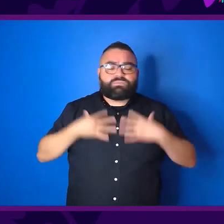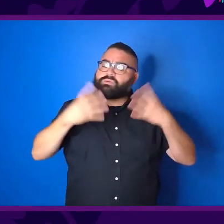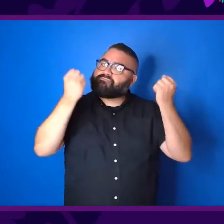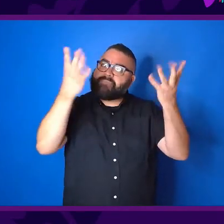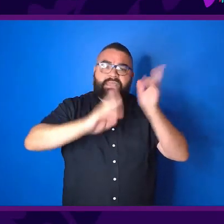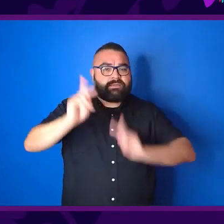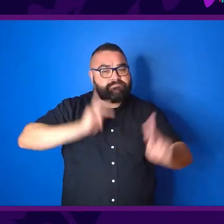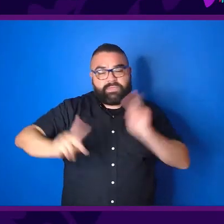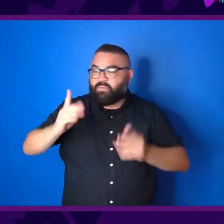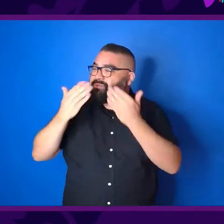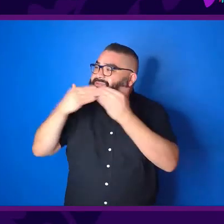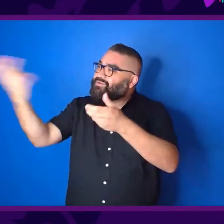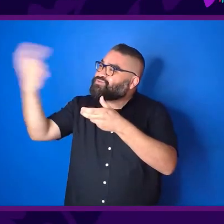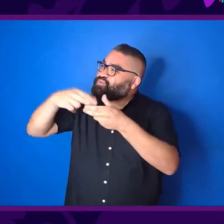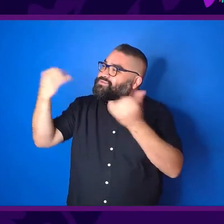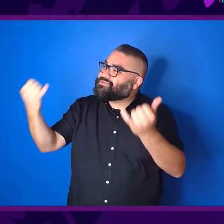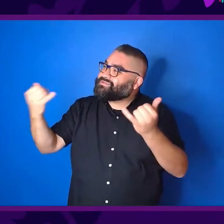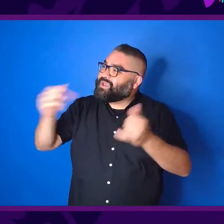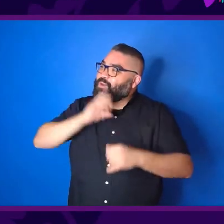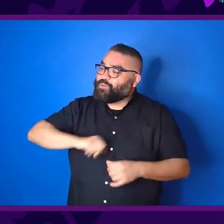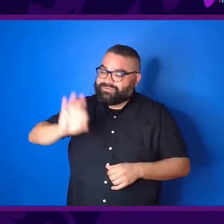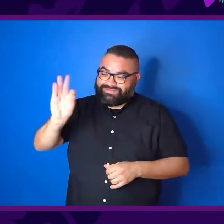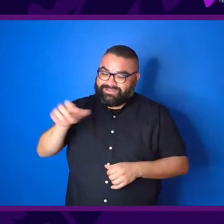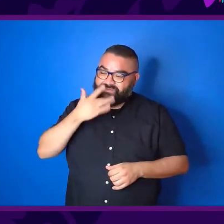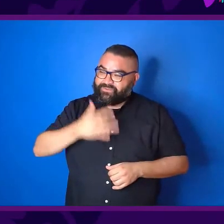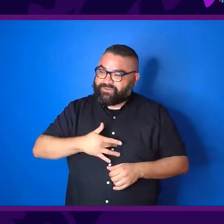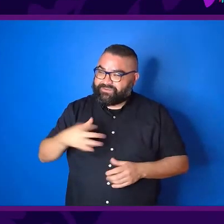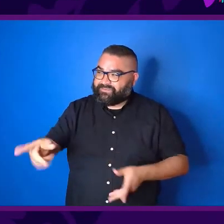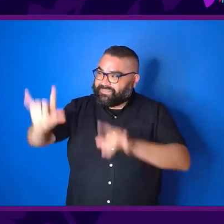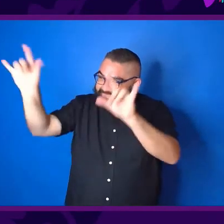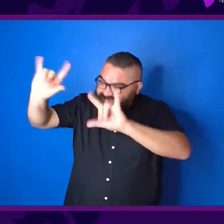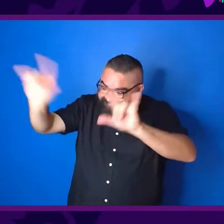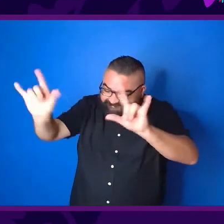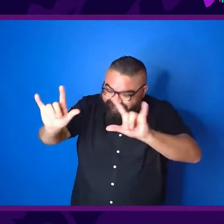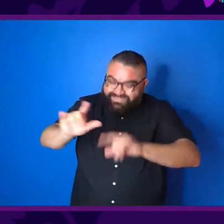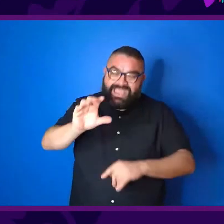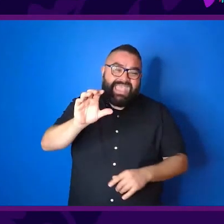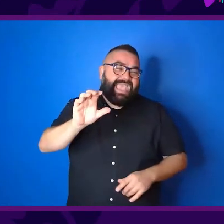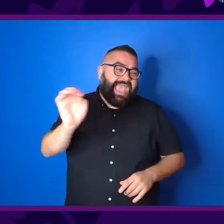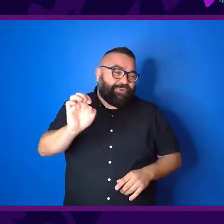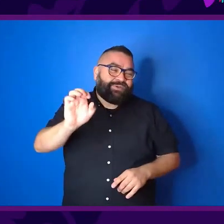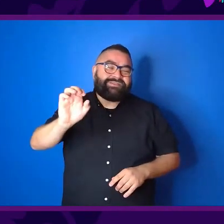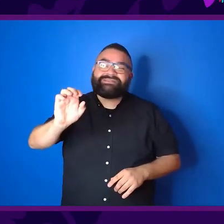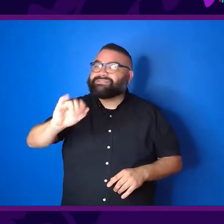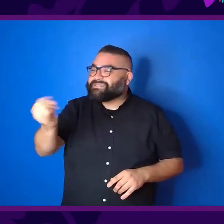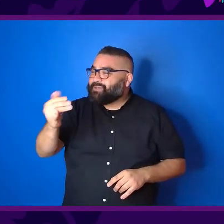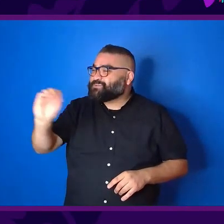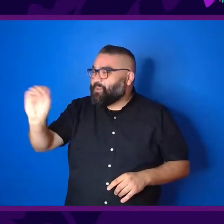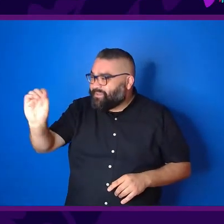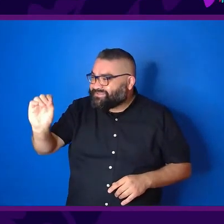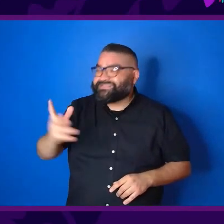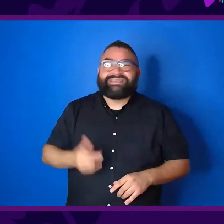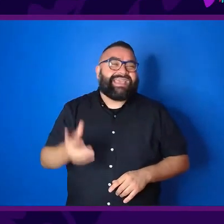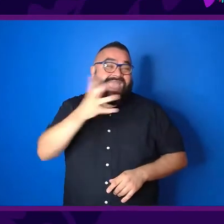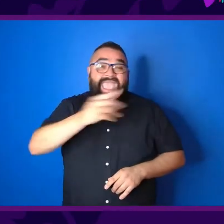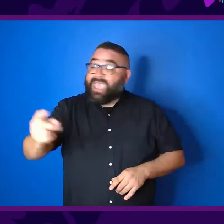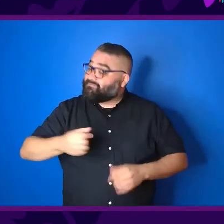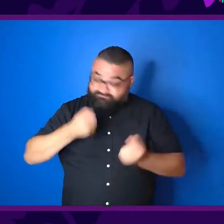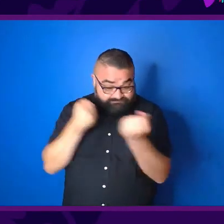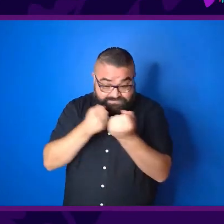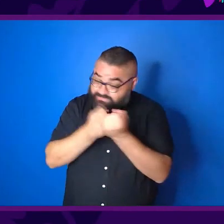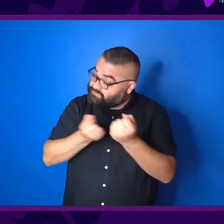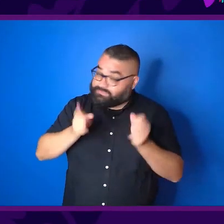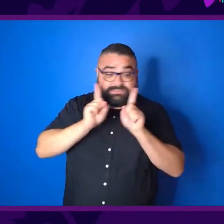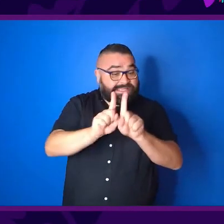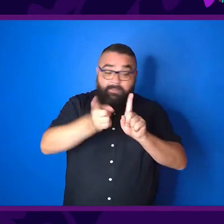on my 90th birthday celebration. Eddie, we love you very much. Gracias. And, just stand there with us. Like you didn't stand up